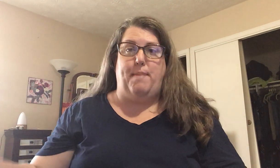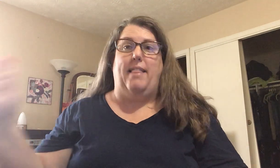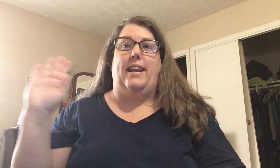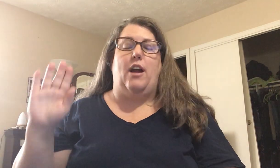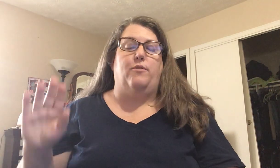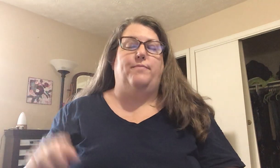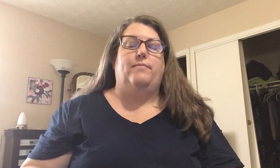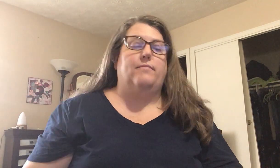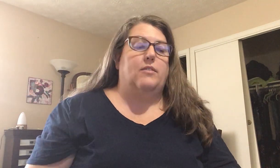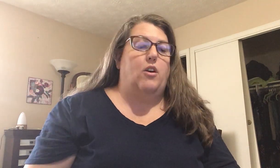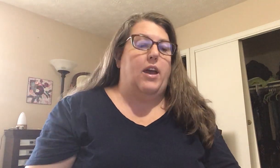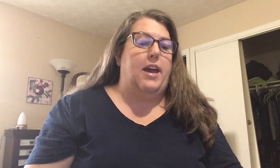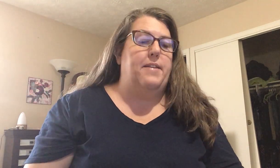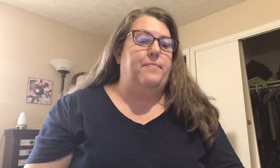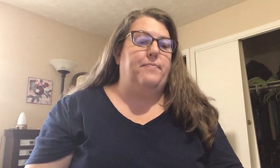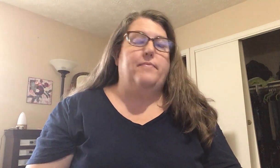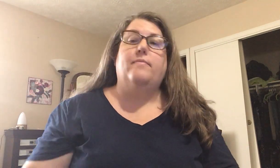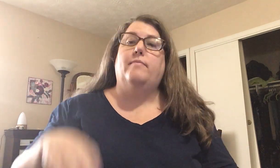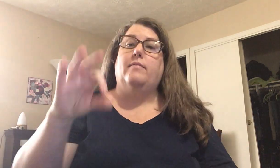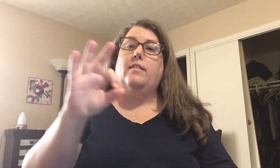spelling out. Okay?